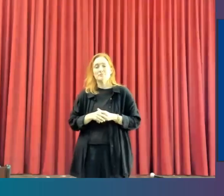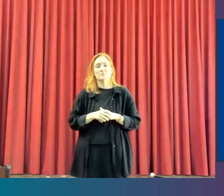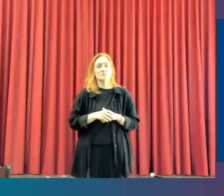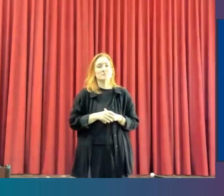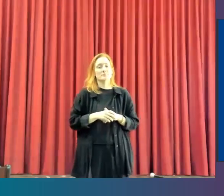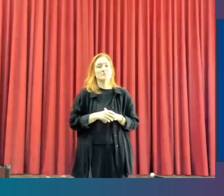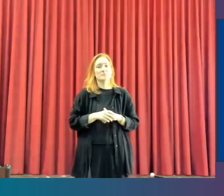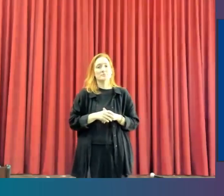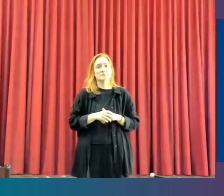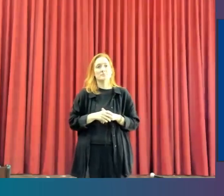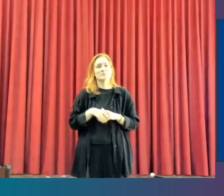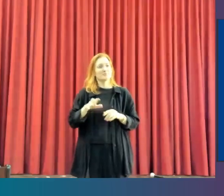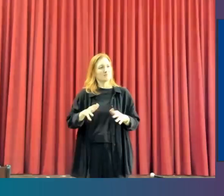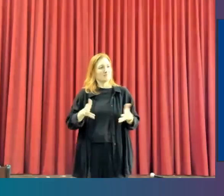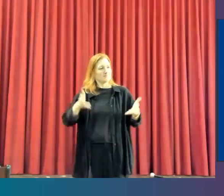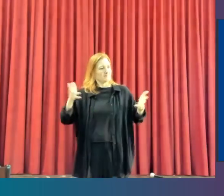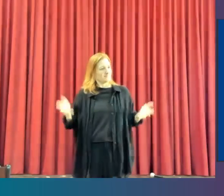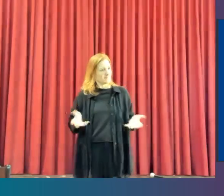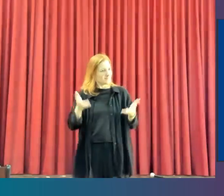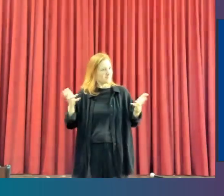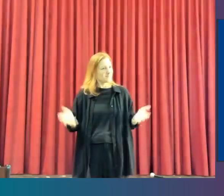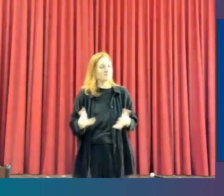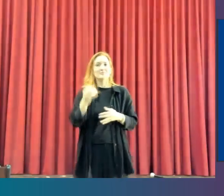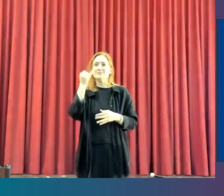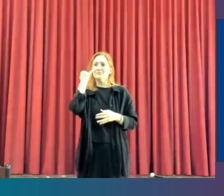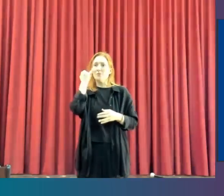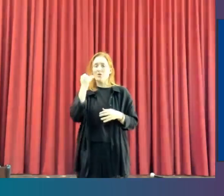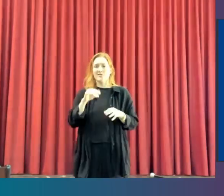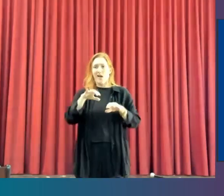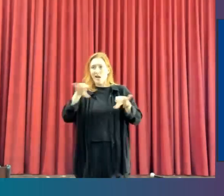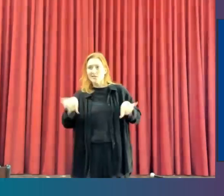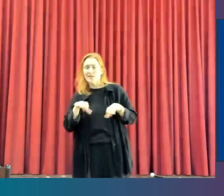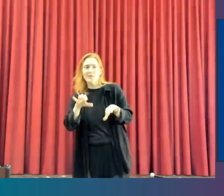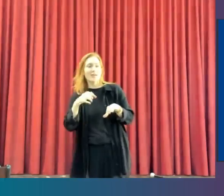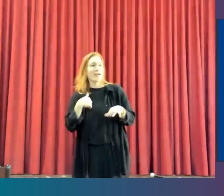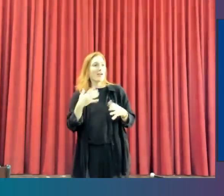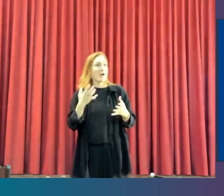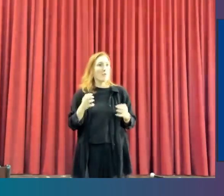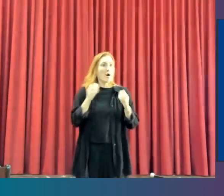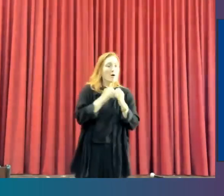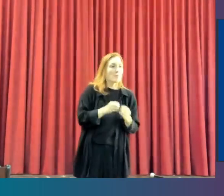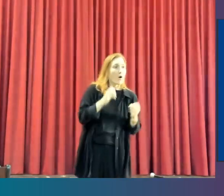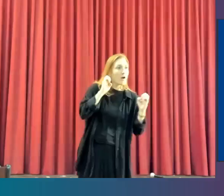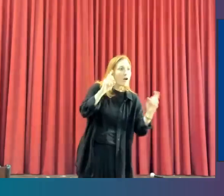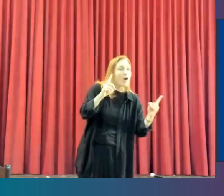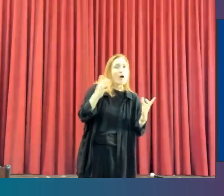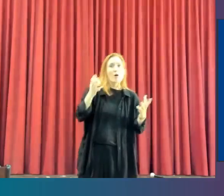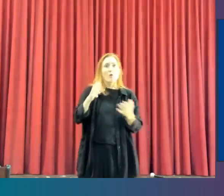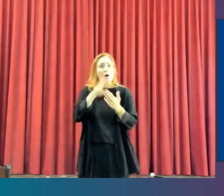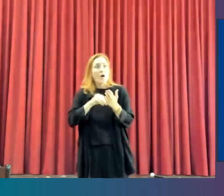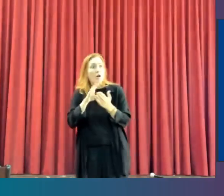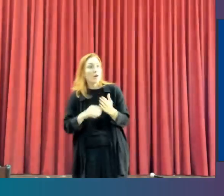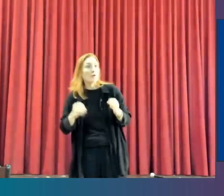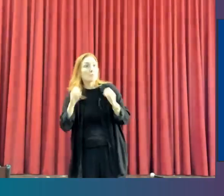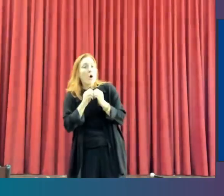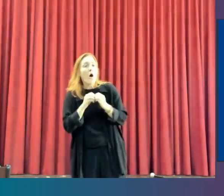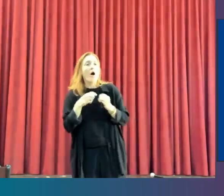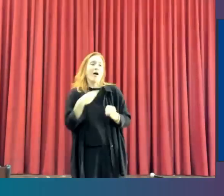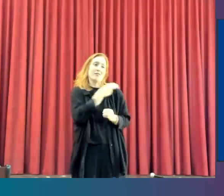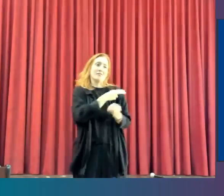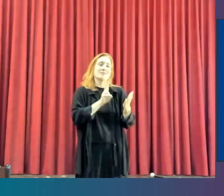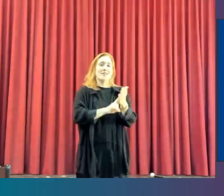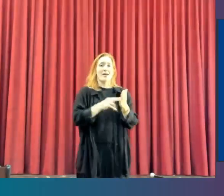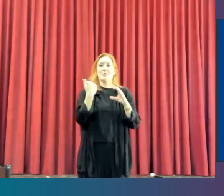anyone who wants to learn more about all the activities that we're doing. An easy way to stay up to date is to sign up for email